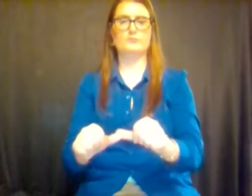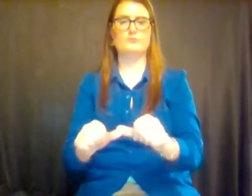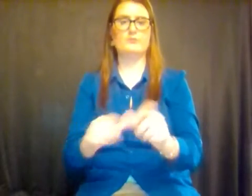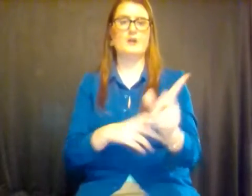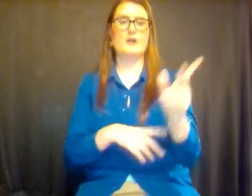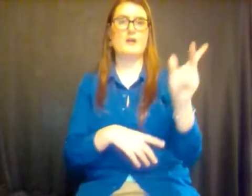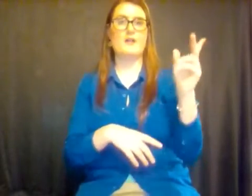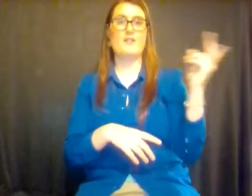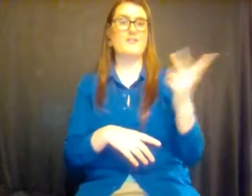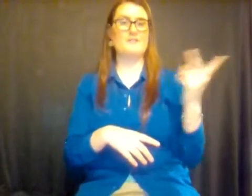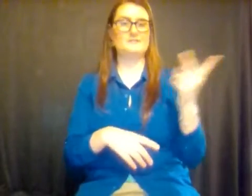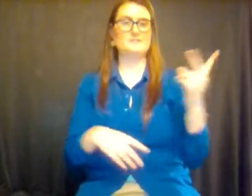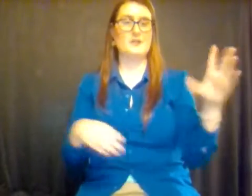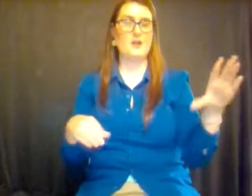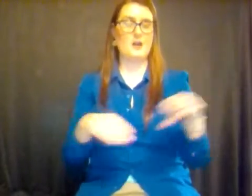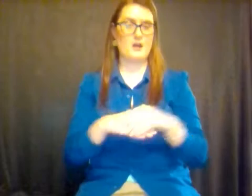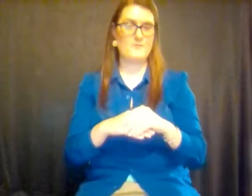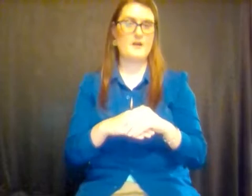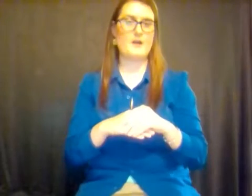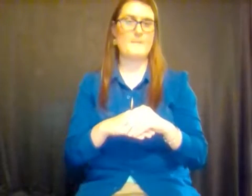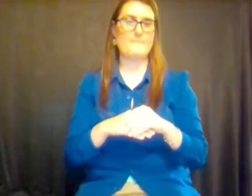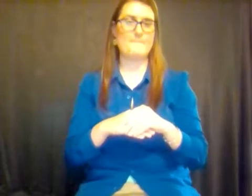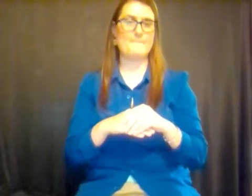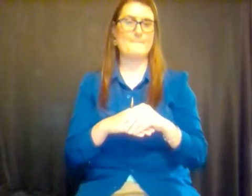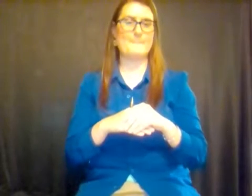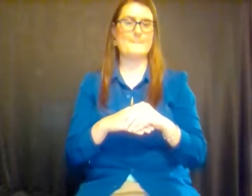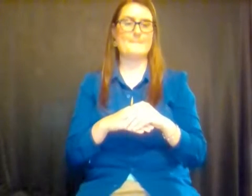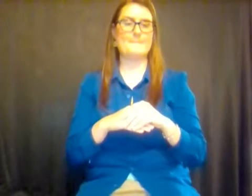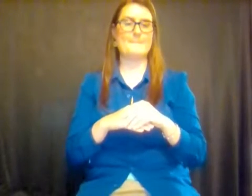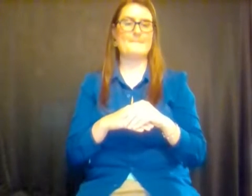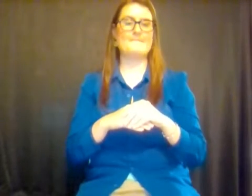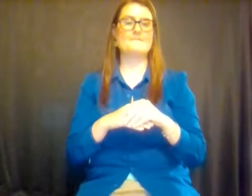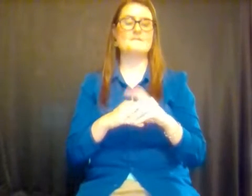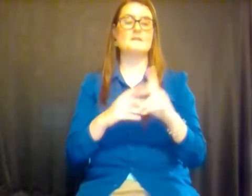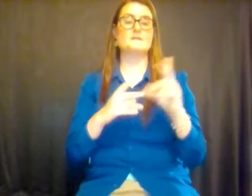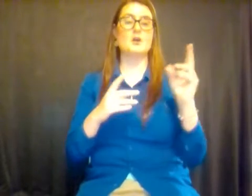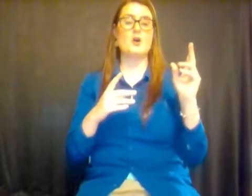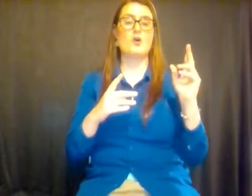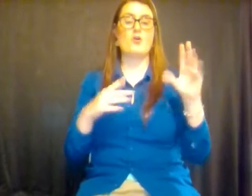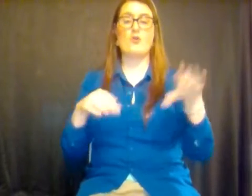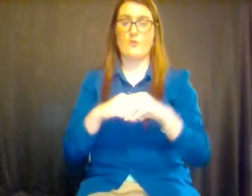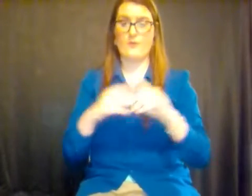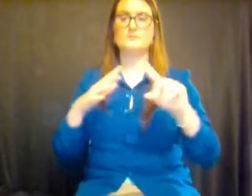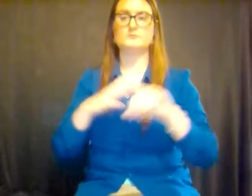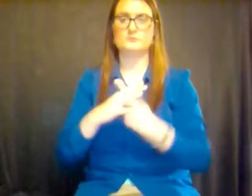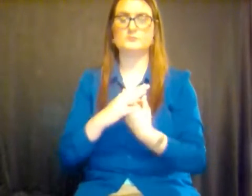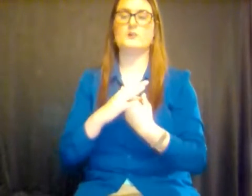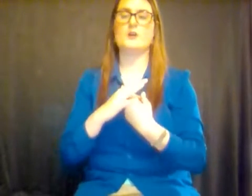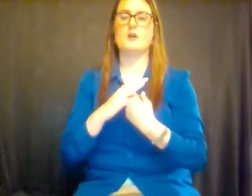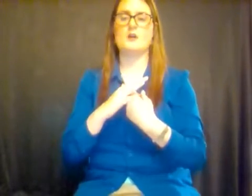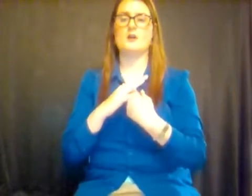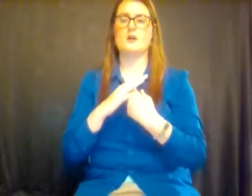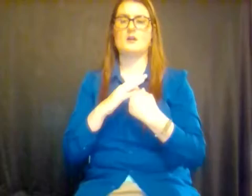with a veil that covered her face. By the time the wedding ceremony was over and all the guests had finally gone home, it was completely